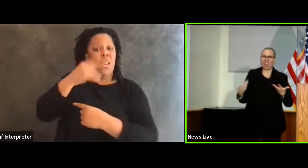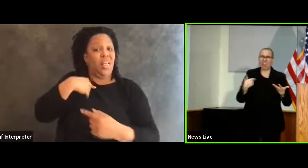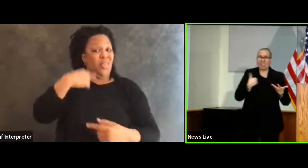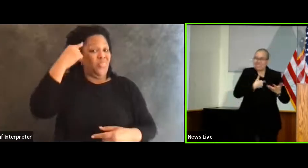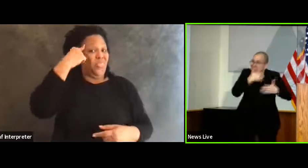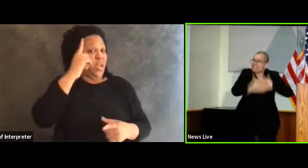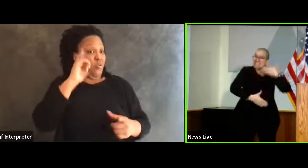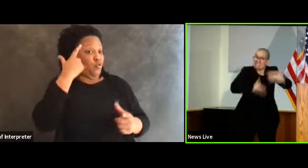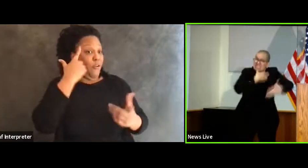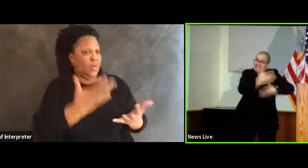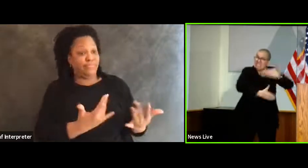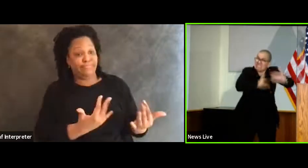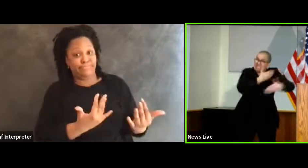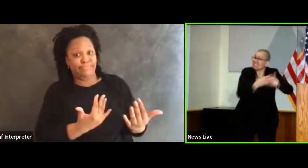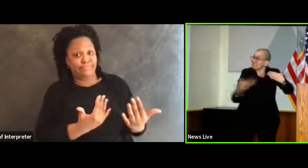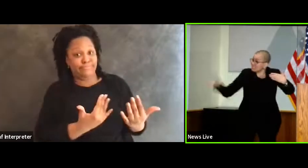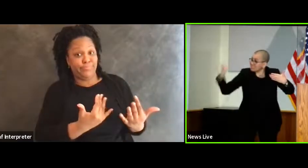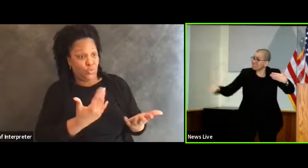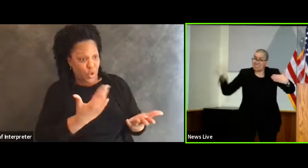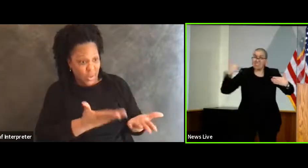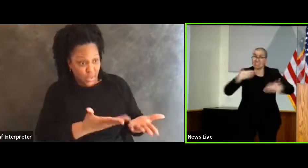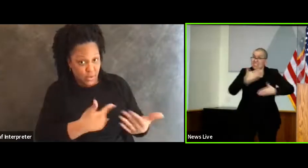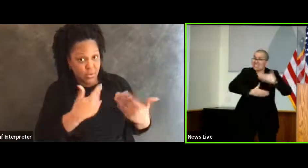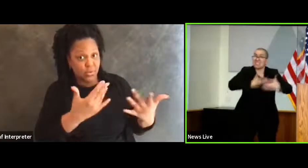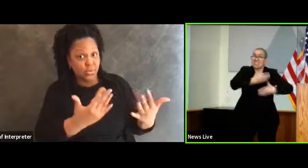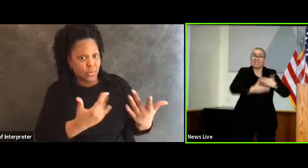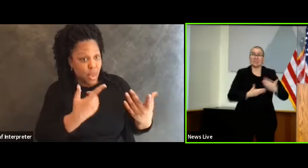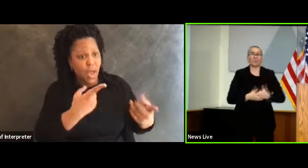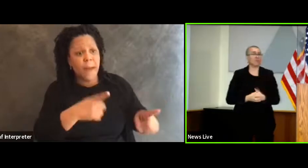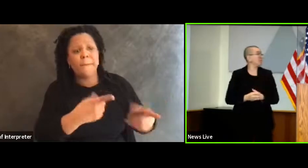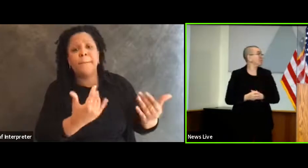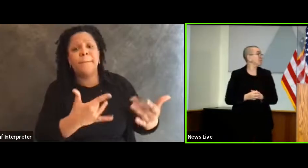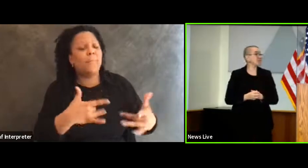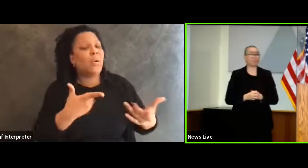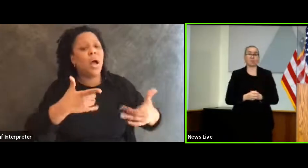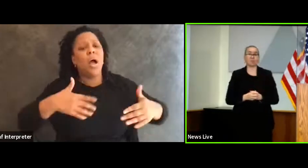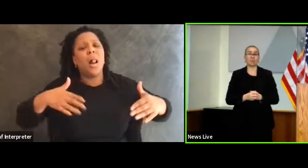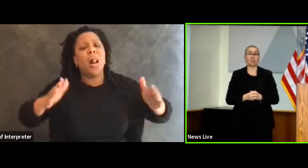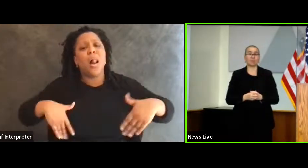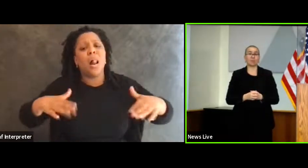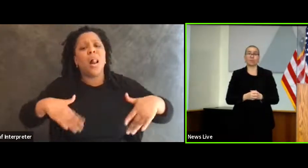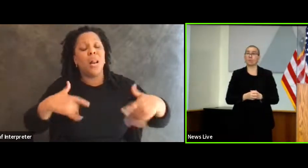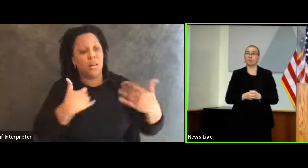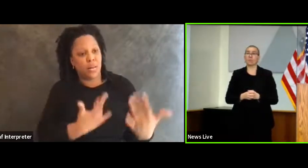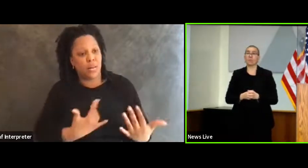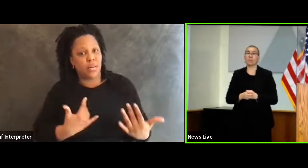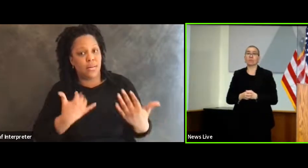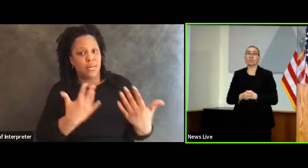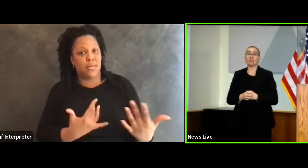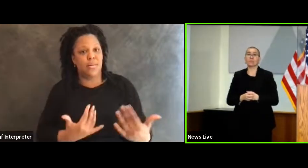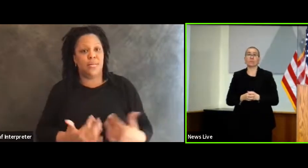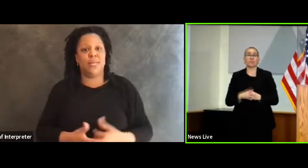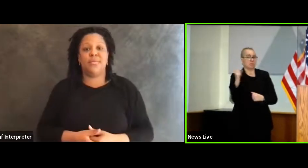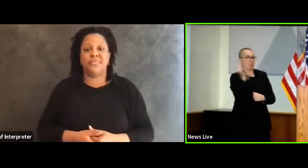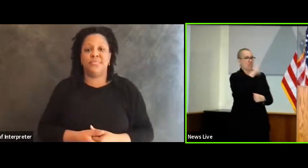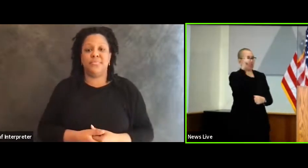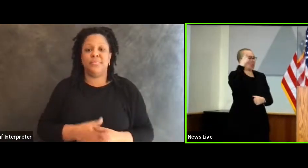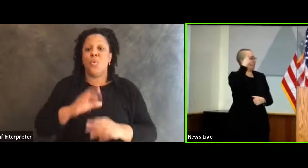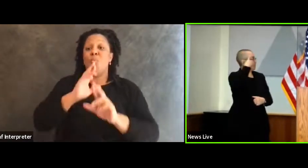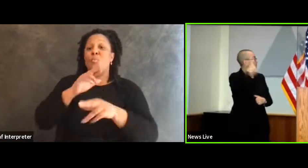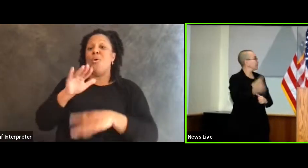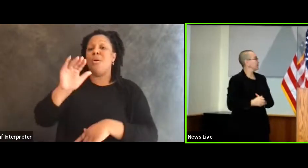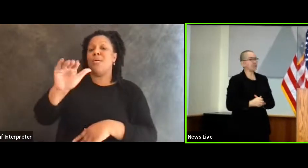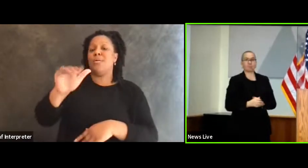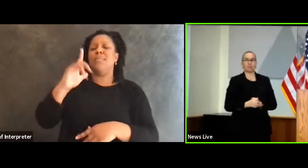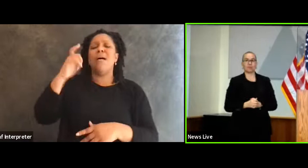to follow through on that. Governor, Speaker Hortman talked about what to expect from the legislature in the